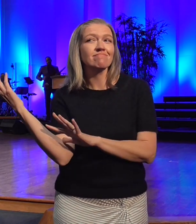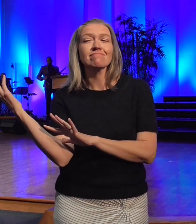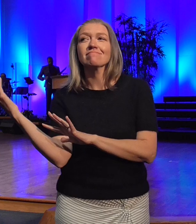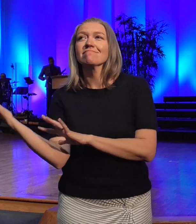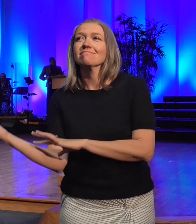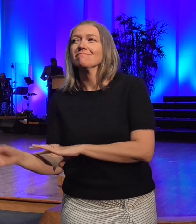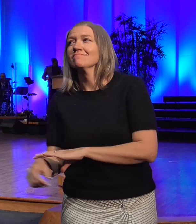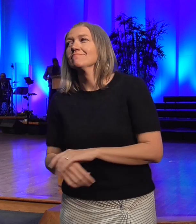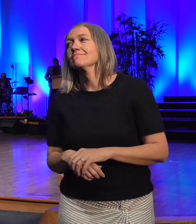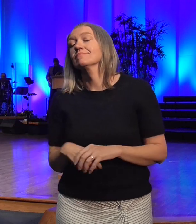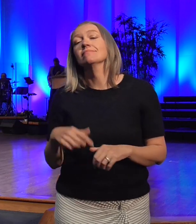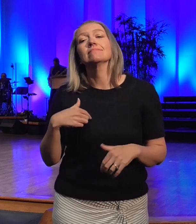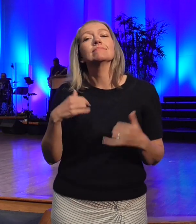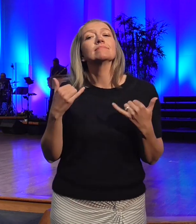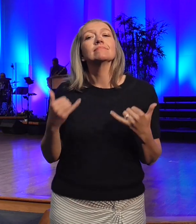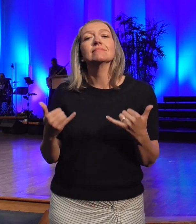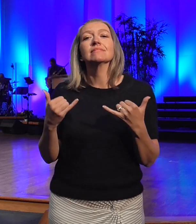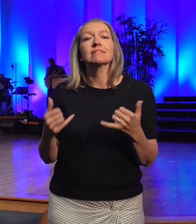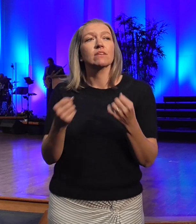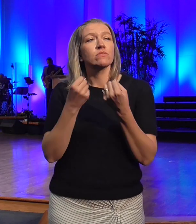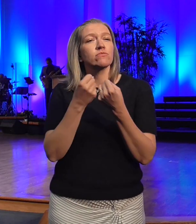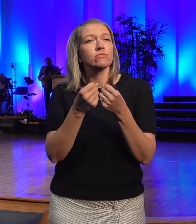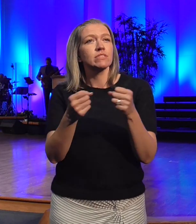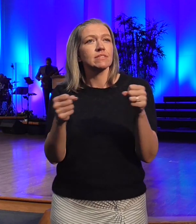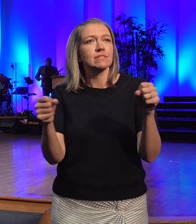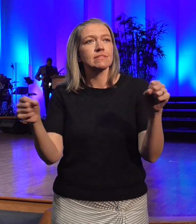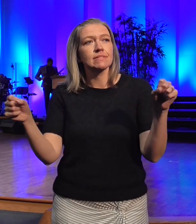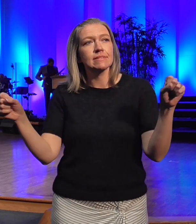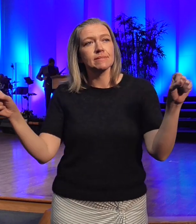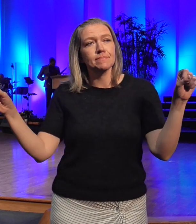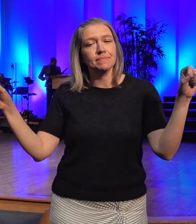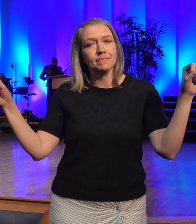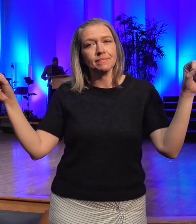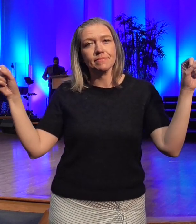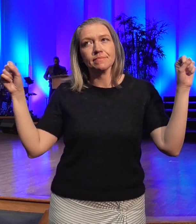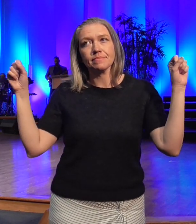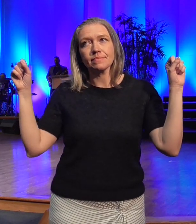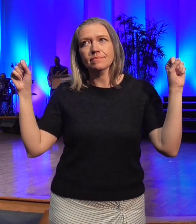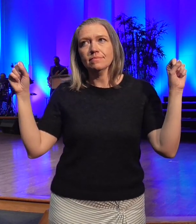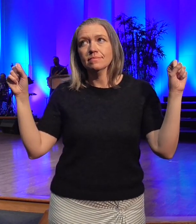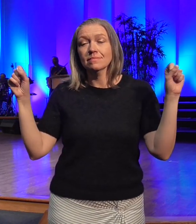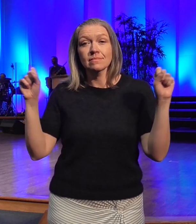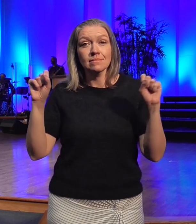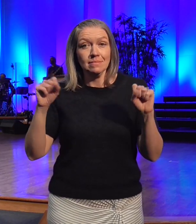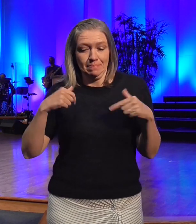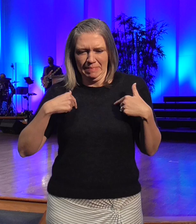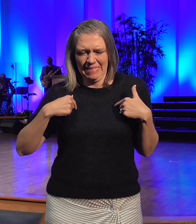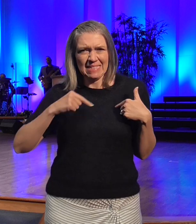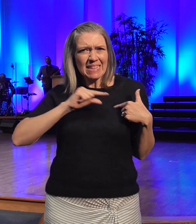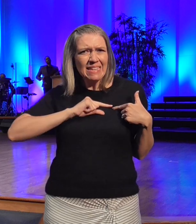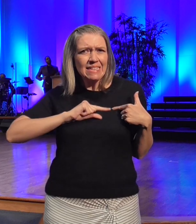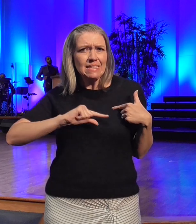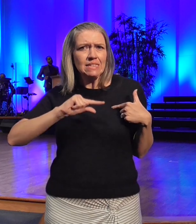that. I am free. There is nothing I am